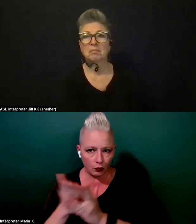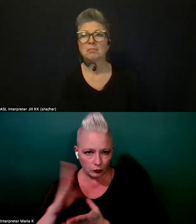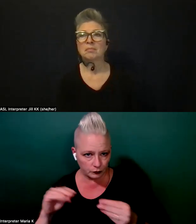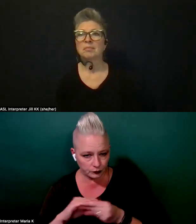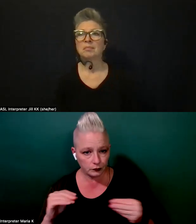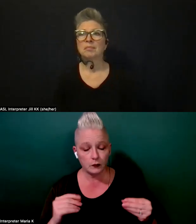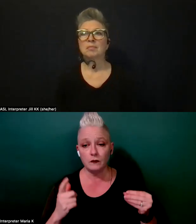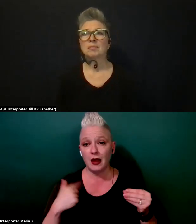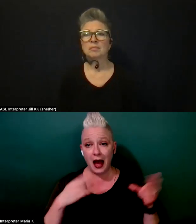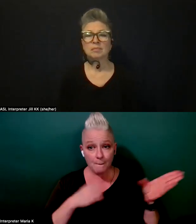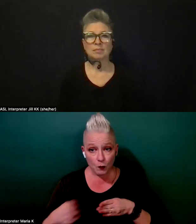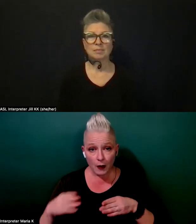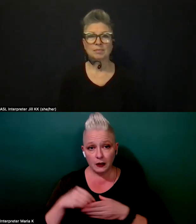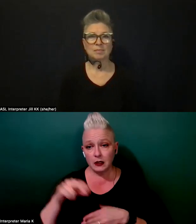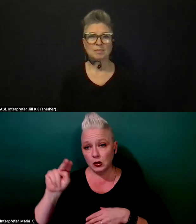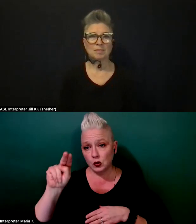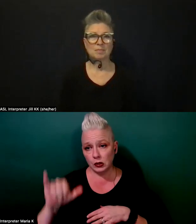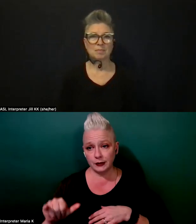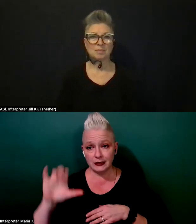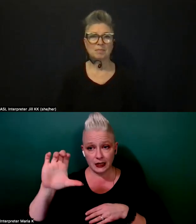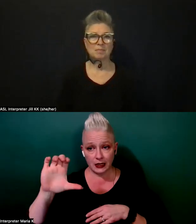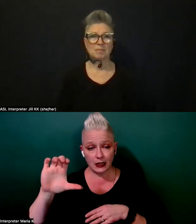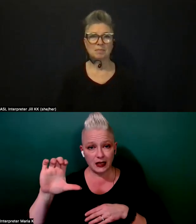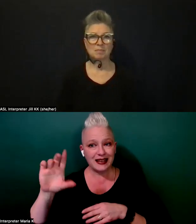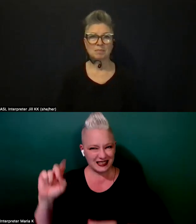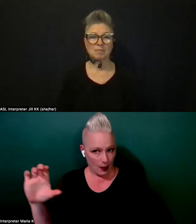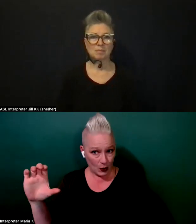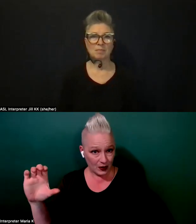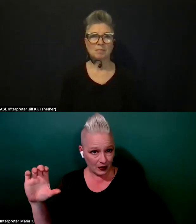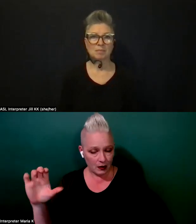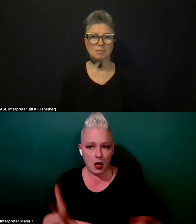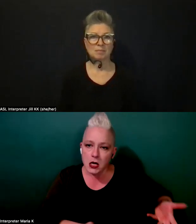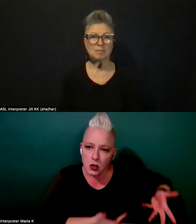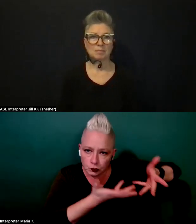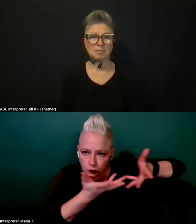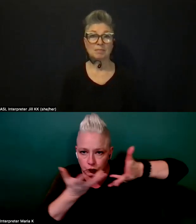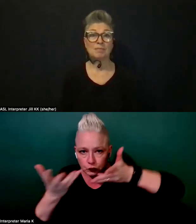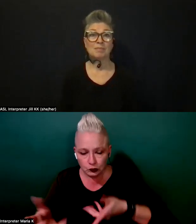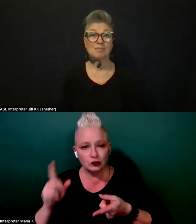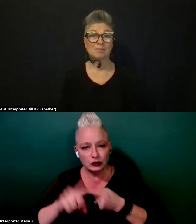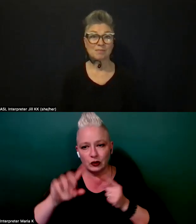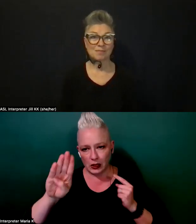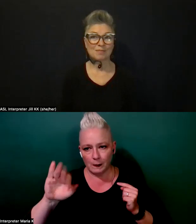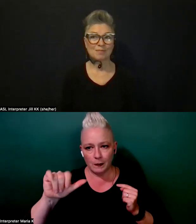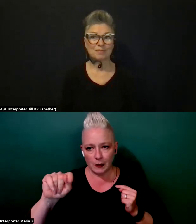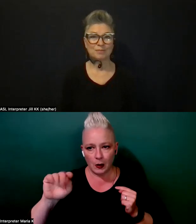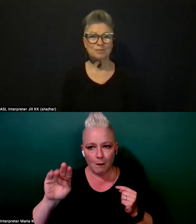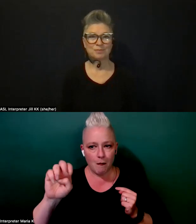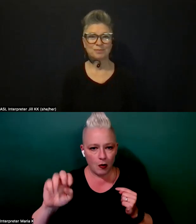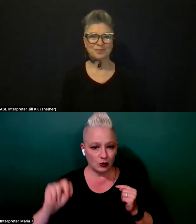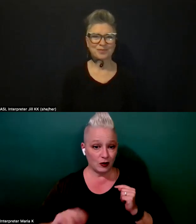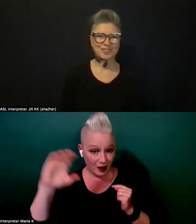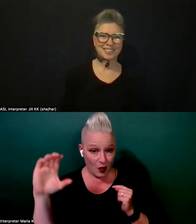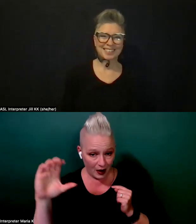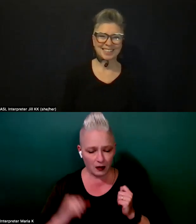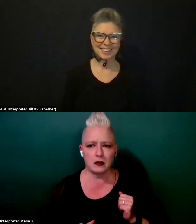it in New York City in December, and then we trucked it all down to Biltmore, North Carolina, and we